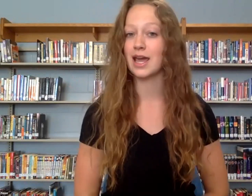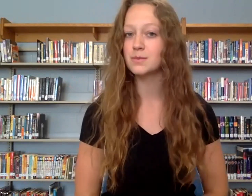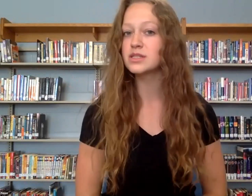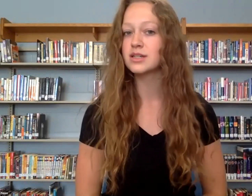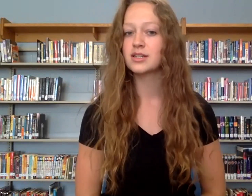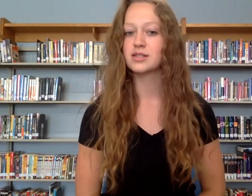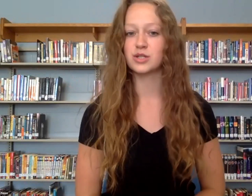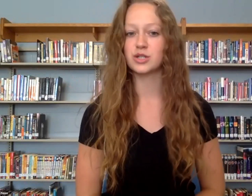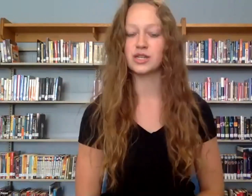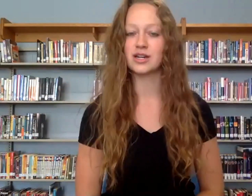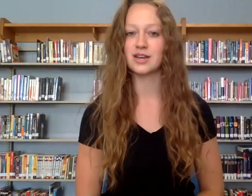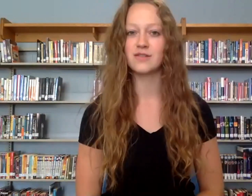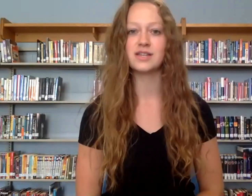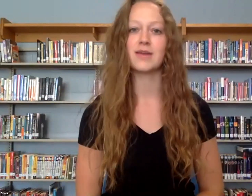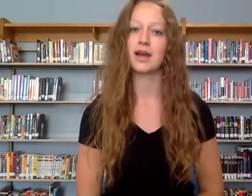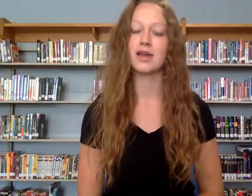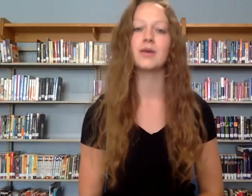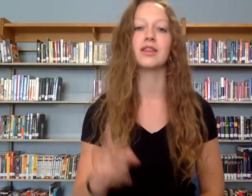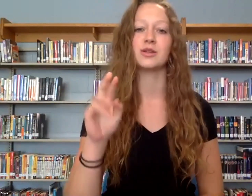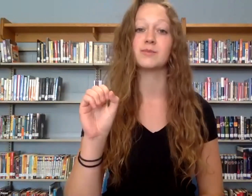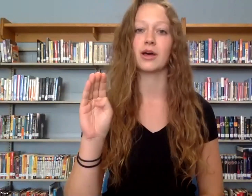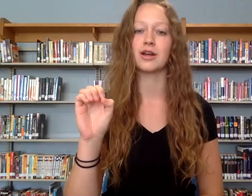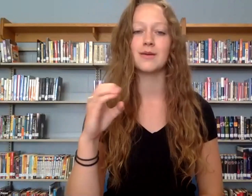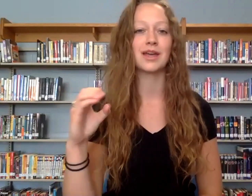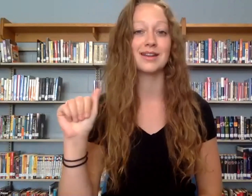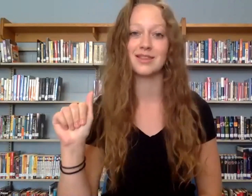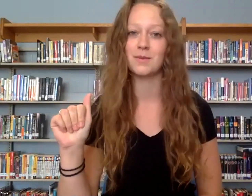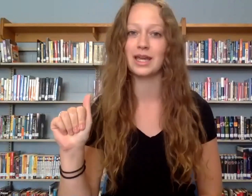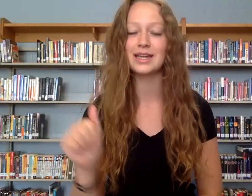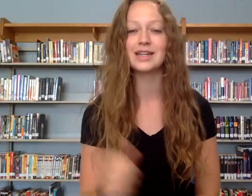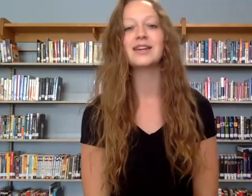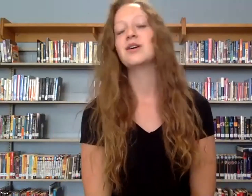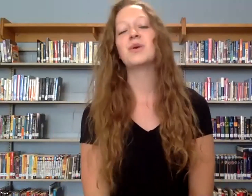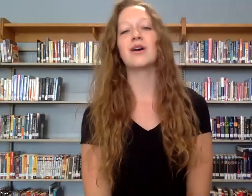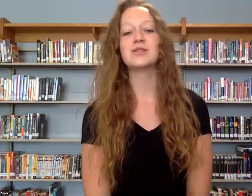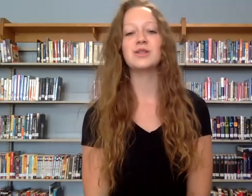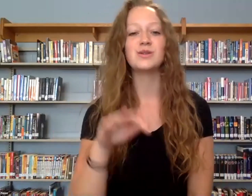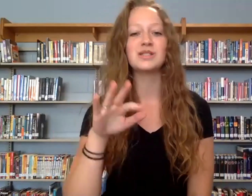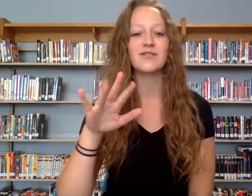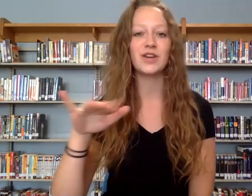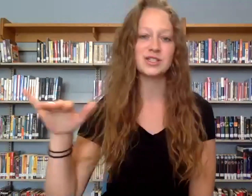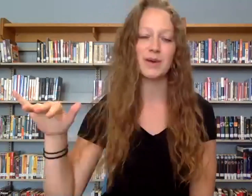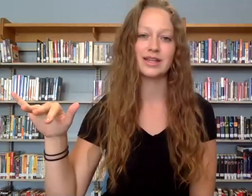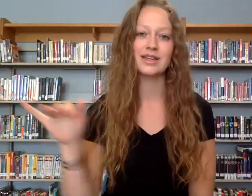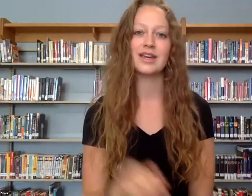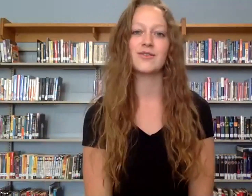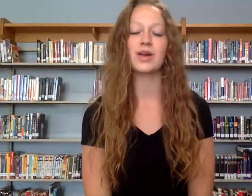names. So introducing ourselves, saying my name, and then you spell your name like it did at the beginning. We also use finger spelling if we